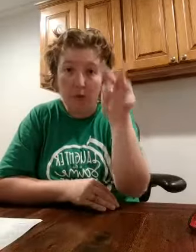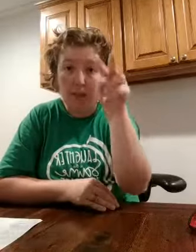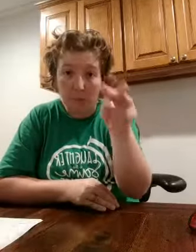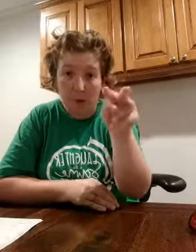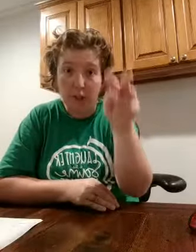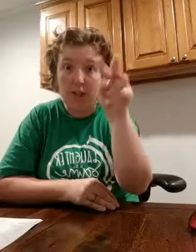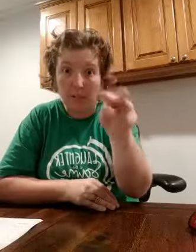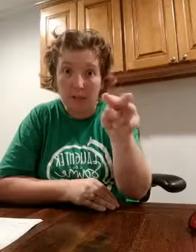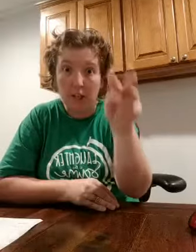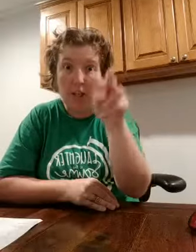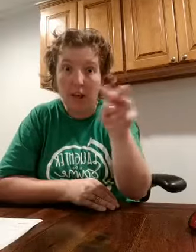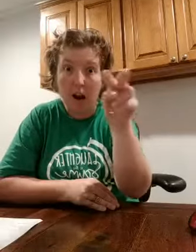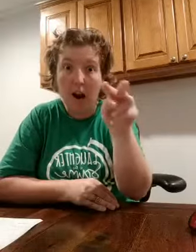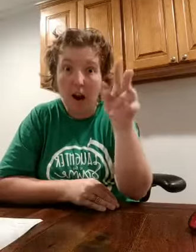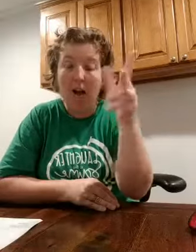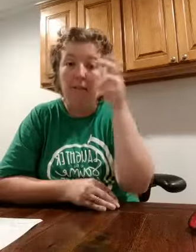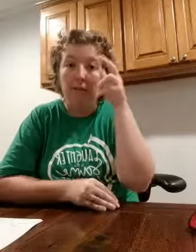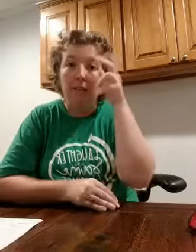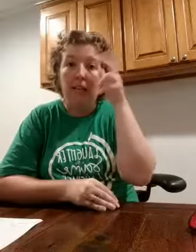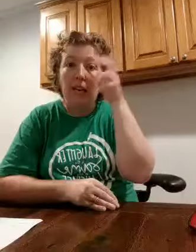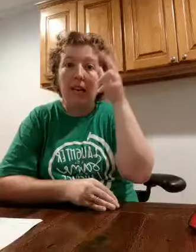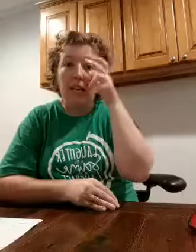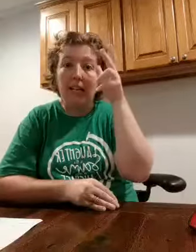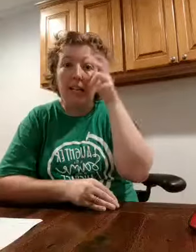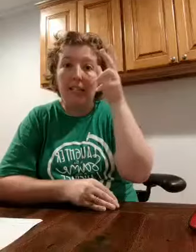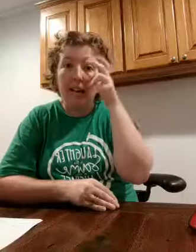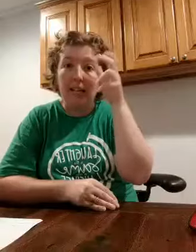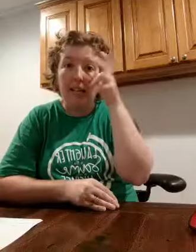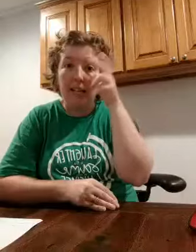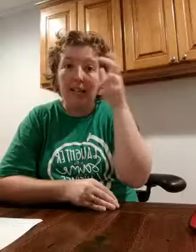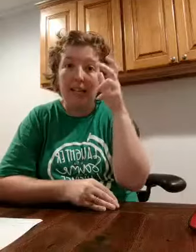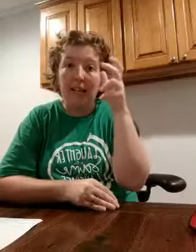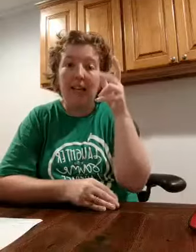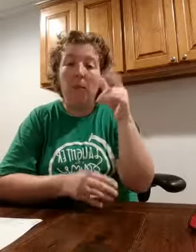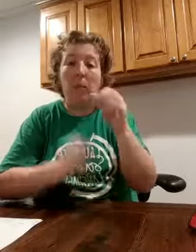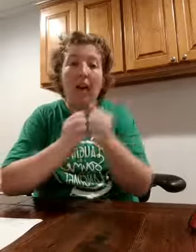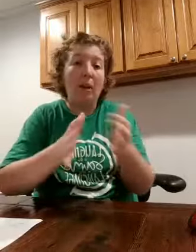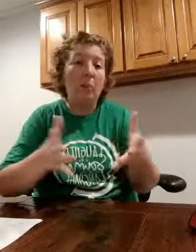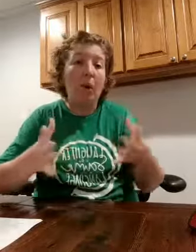and watching and watching and intaking without a break,